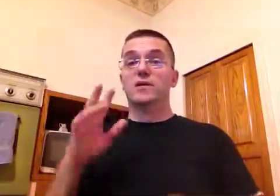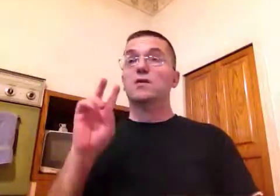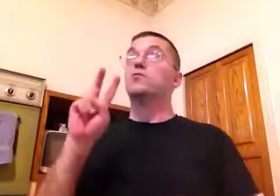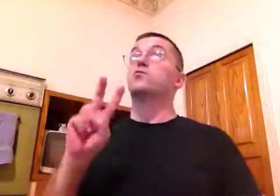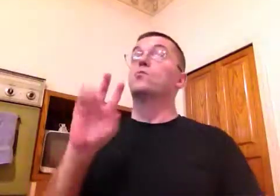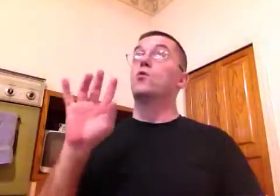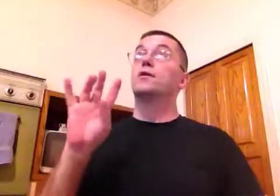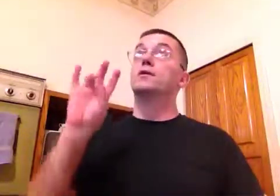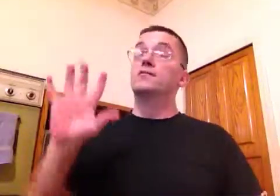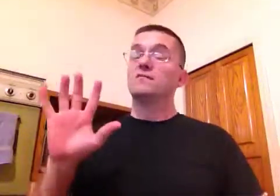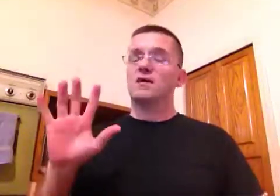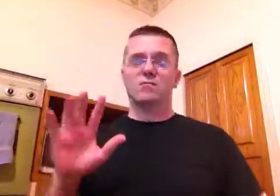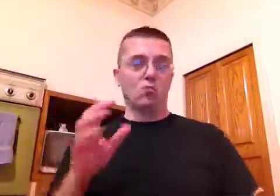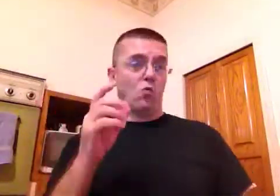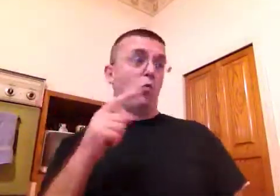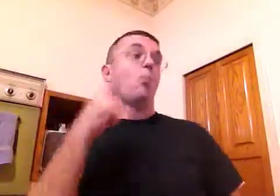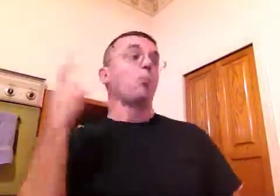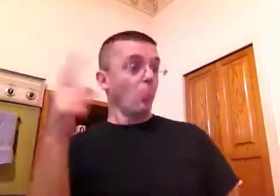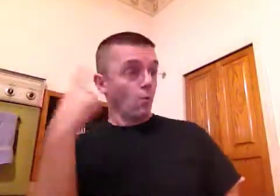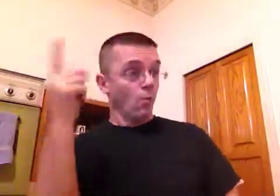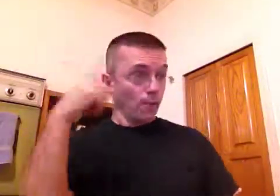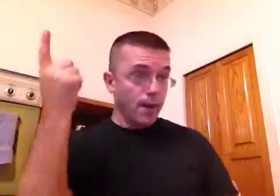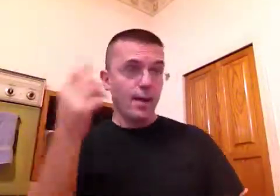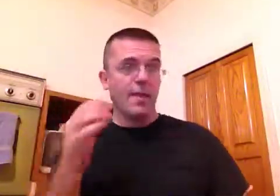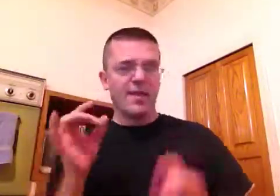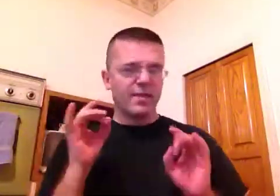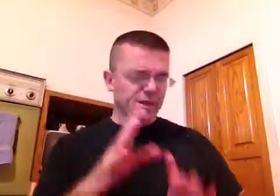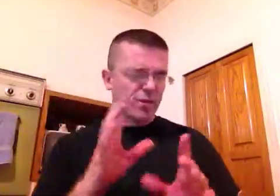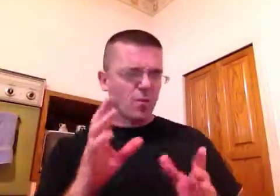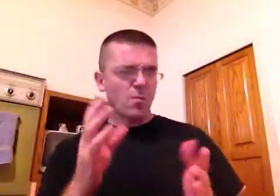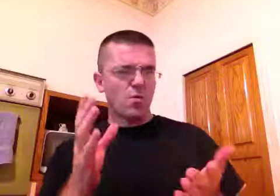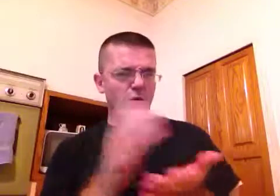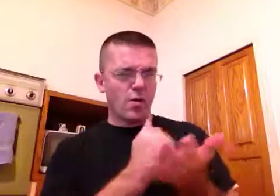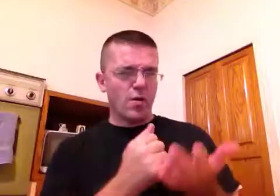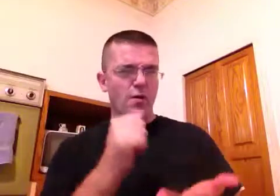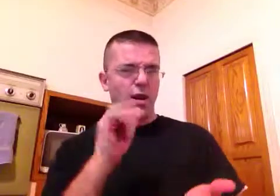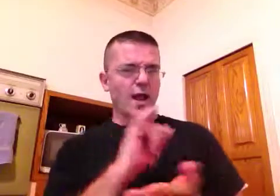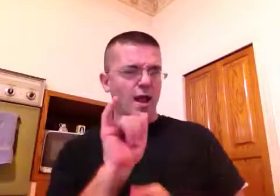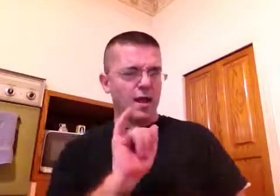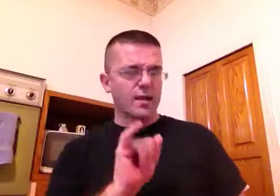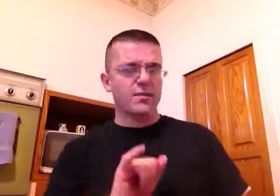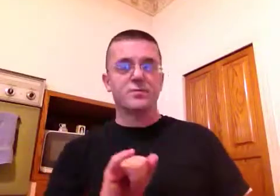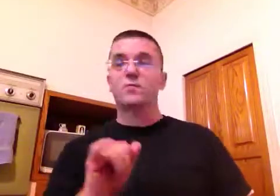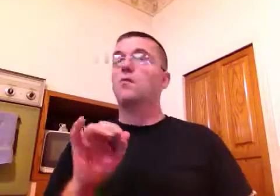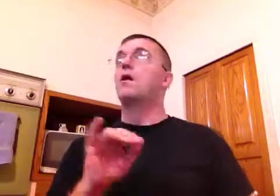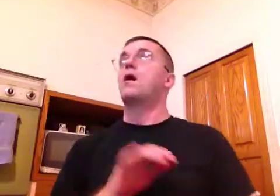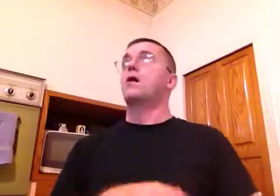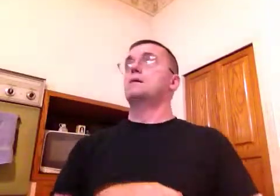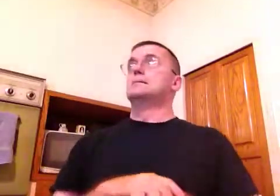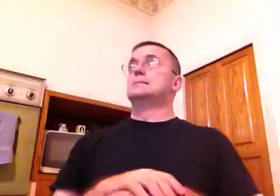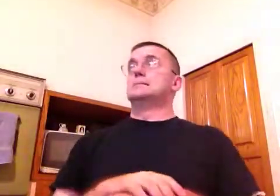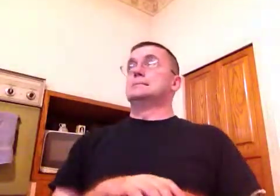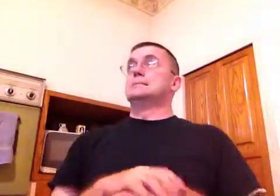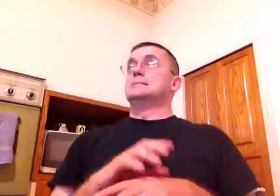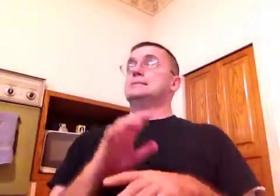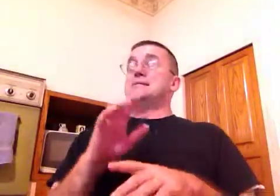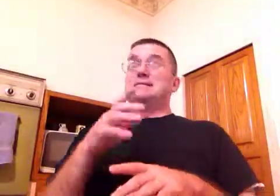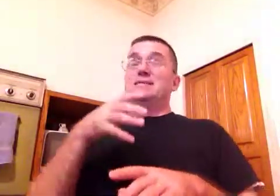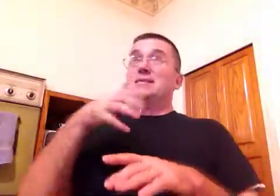rip? That's awful. Yeah. Well, it's better than CD. Well, yeah, but you would never put money away